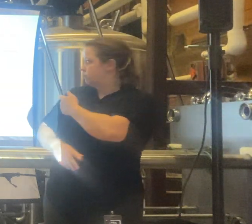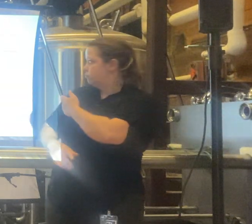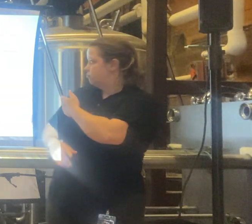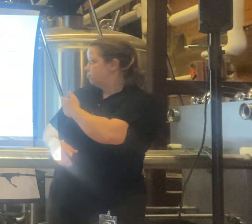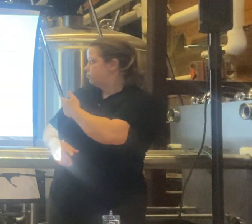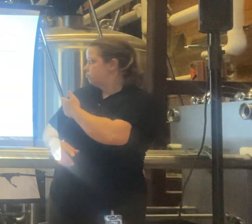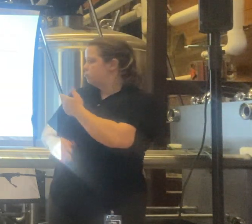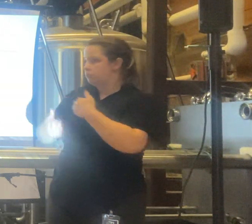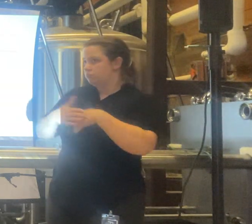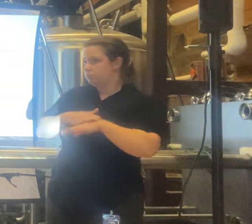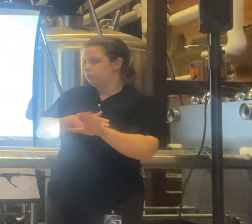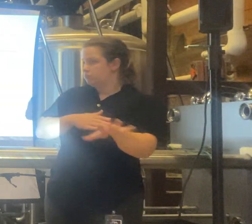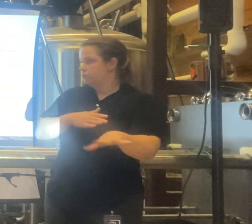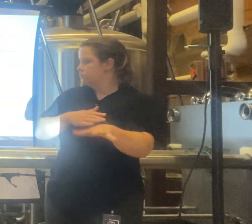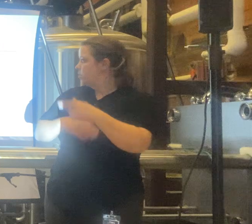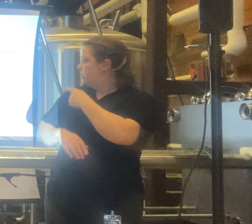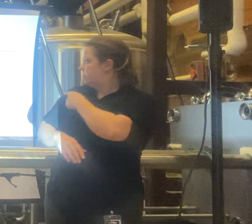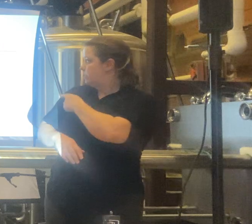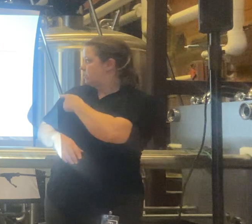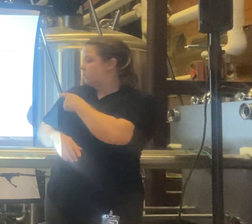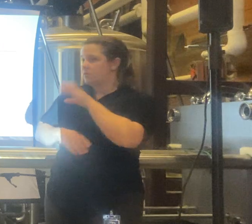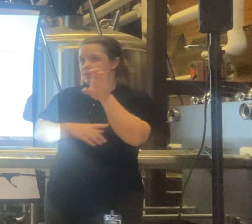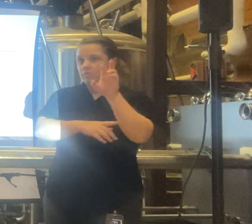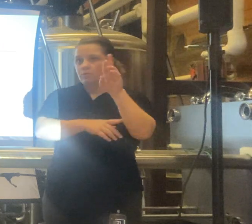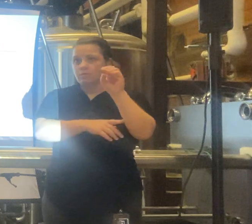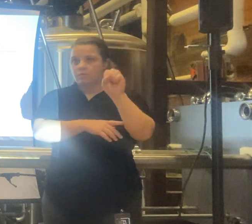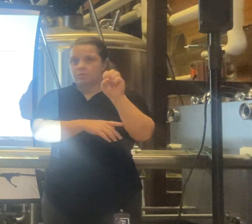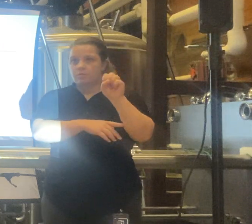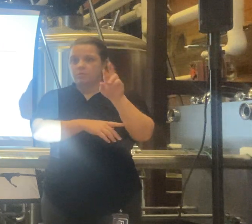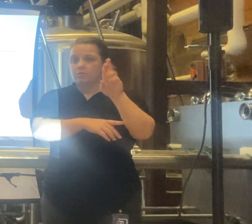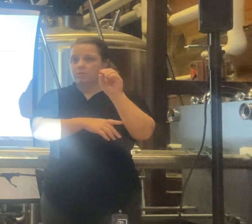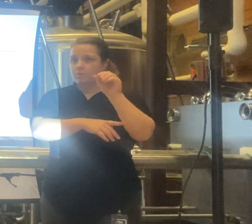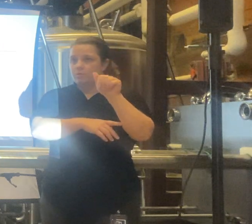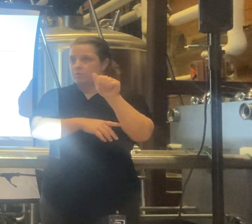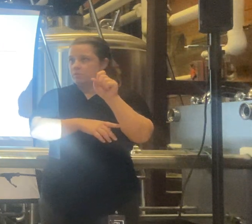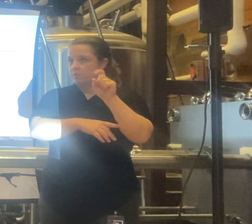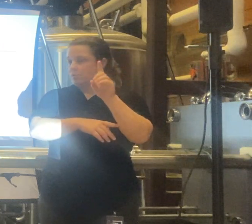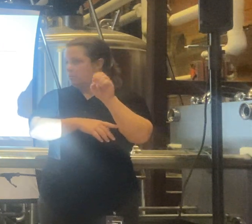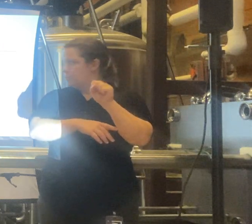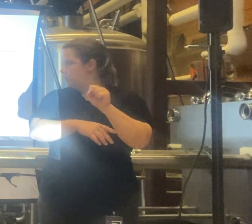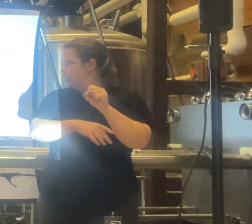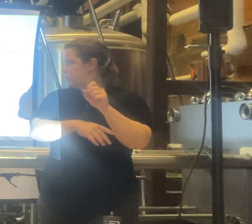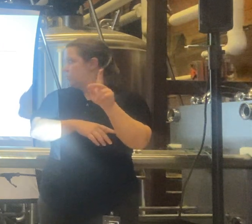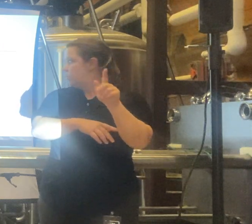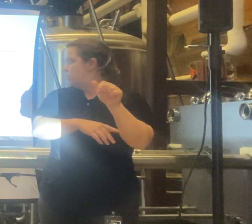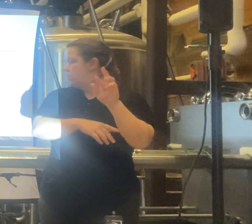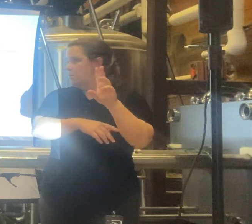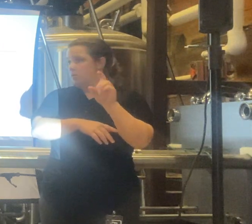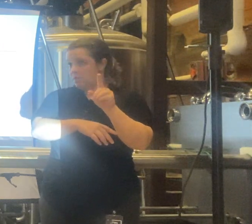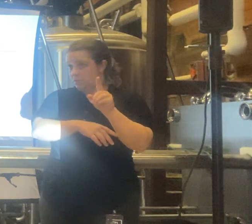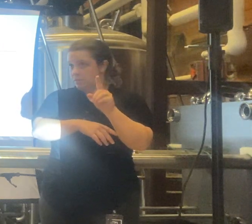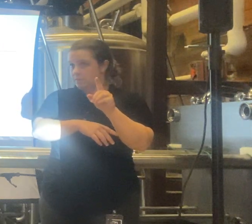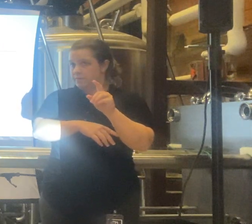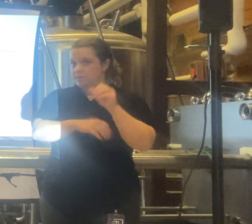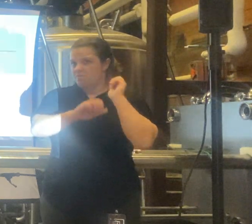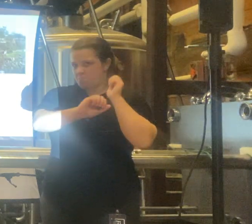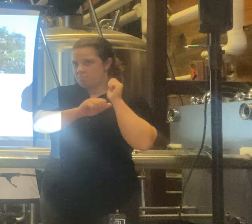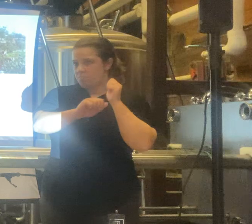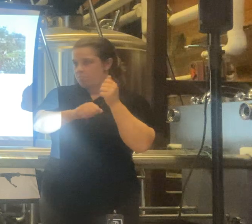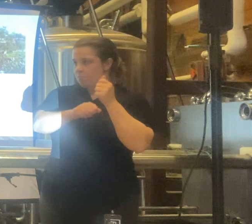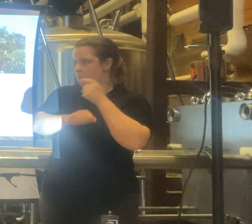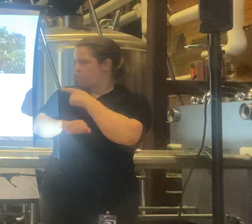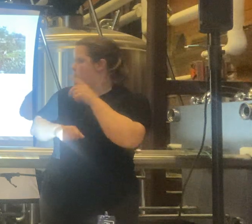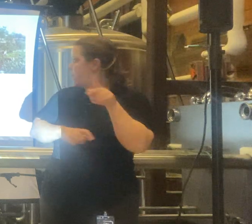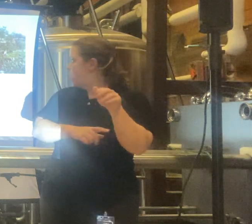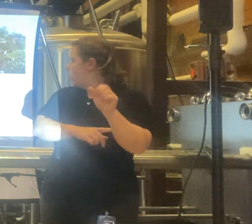area, and that is Crossroads Park in Temple. If you know where that big softball complex park is, that's the tornado that